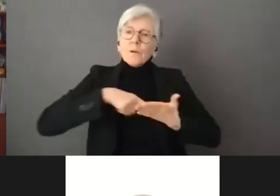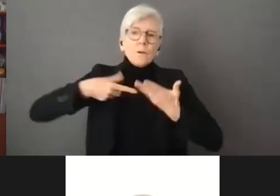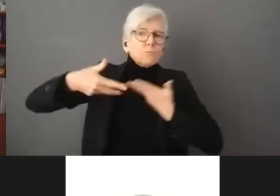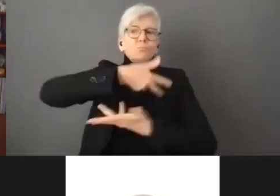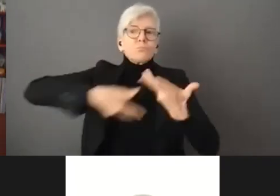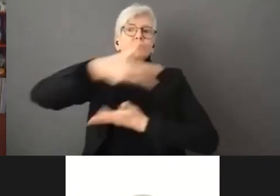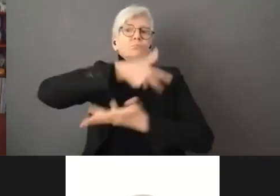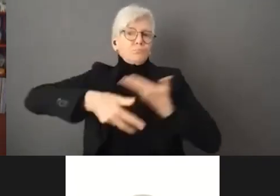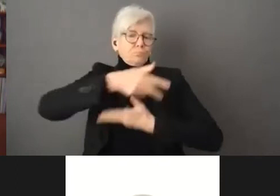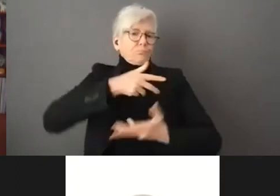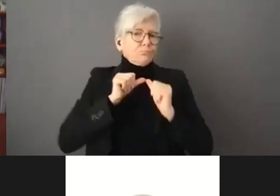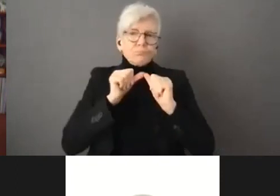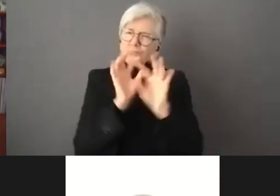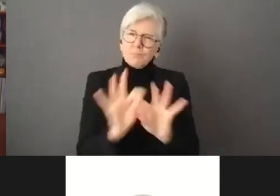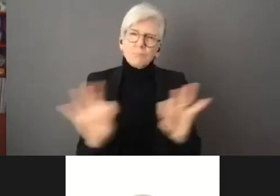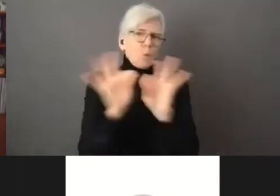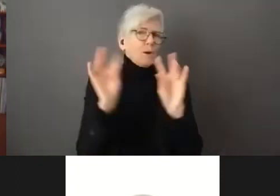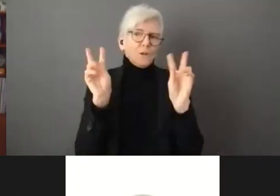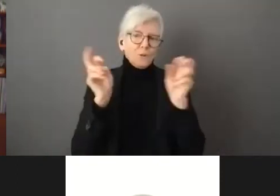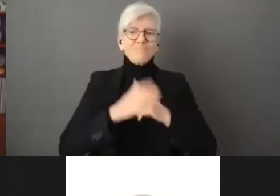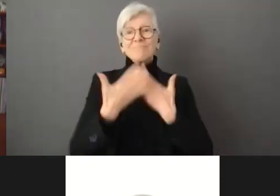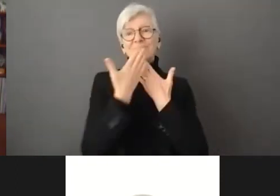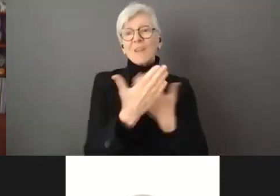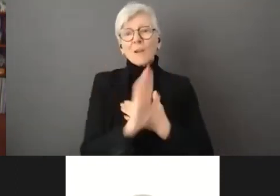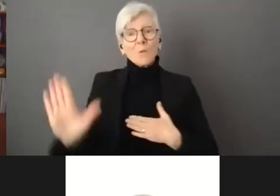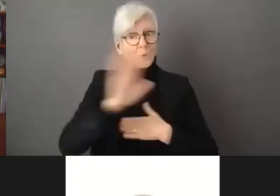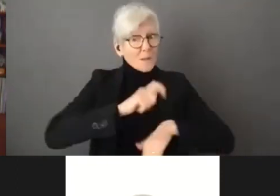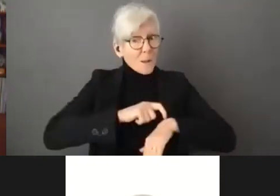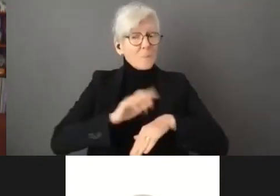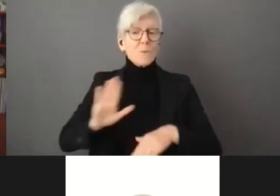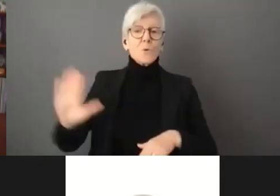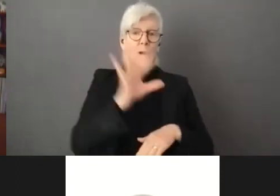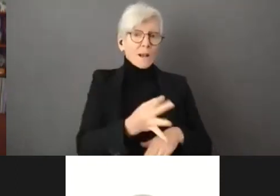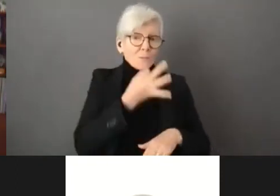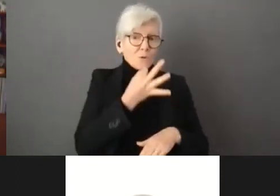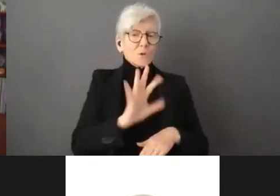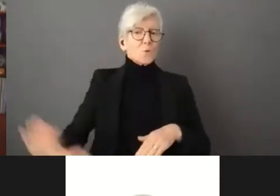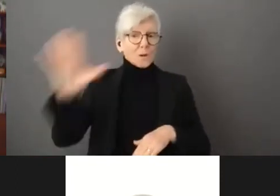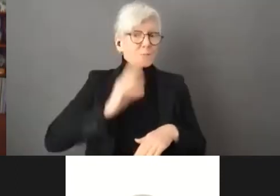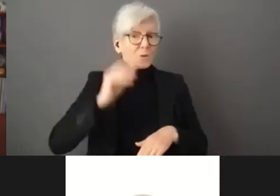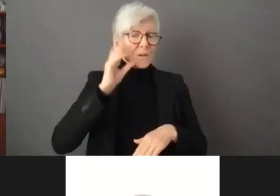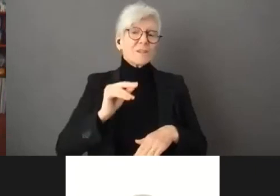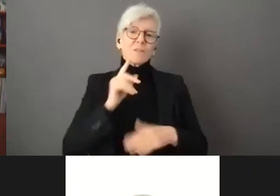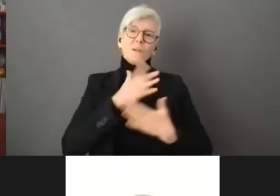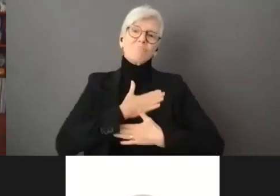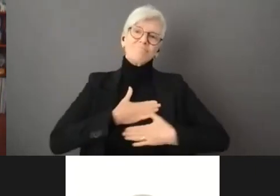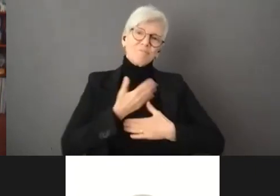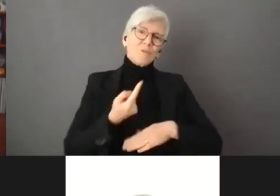room. Thank you all for sharing your time with us, with your expertise, and we wish you a good day and be